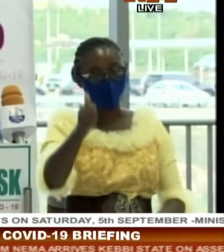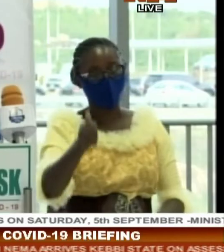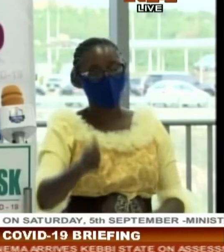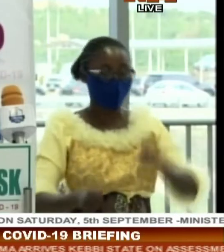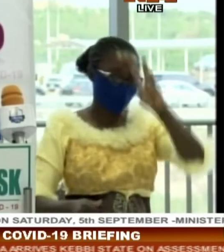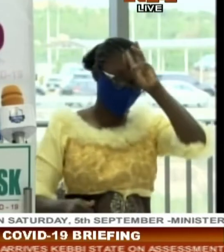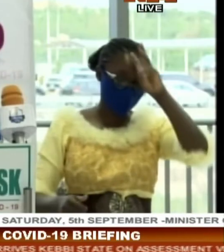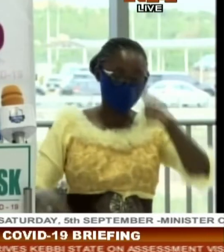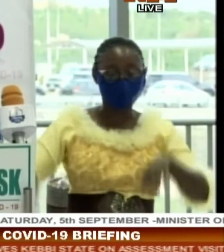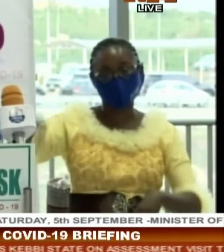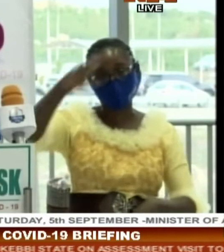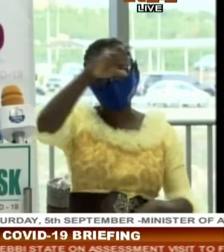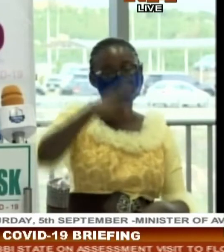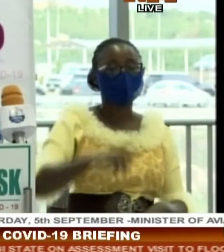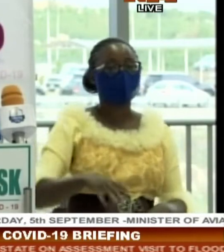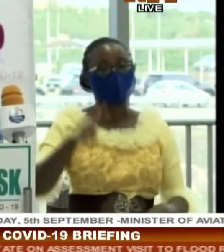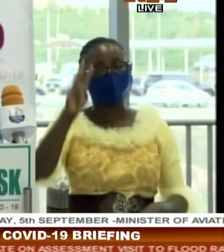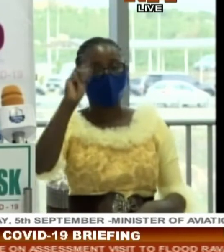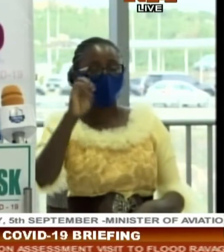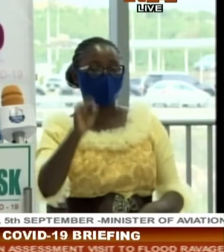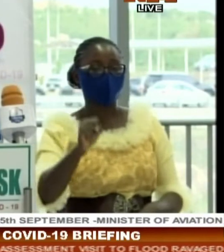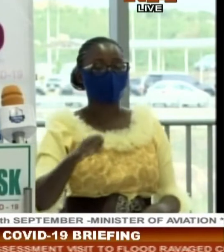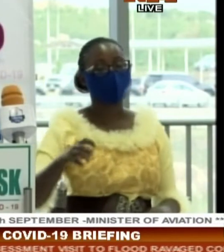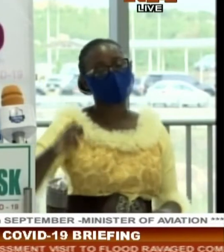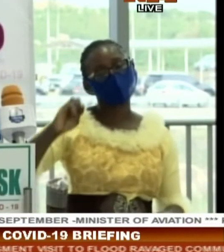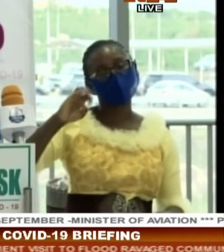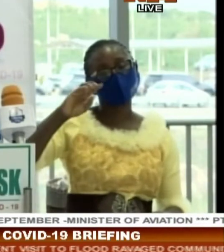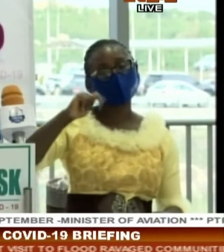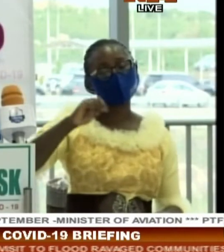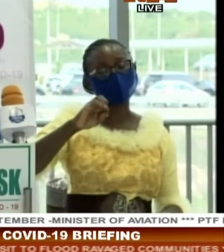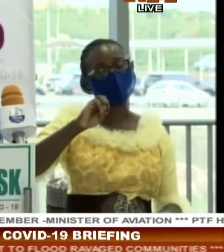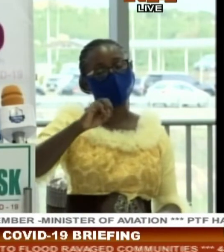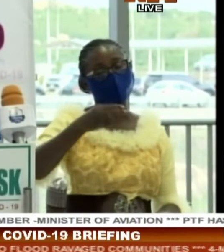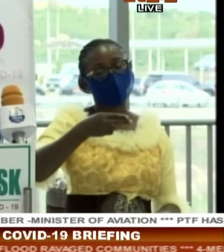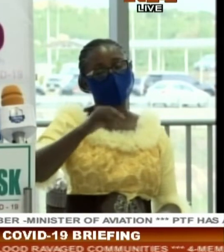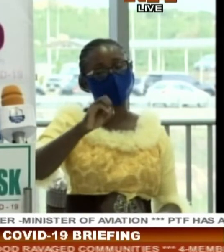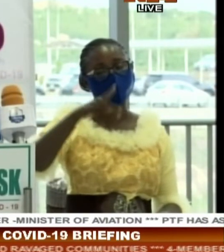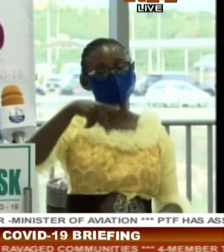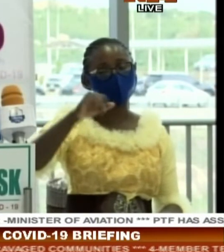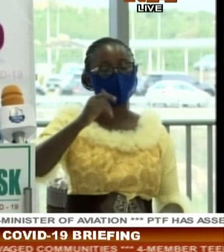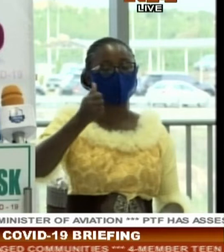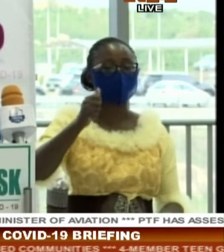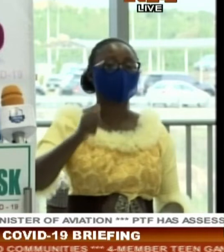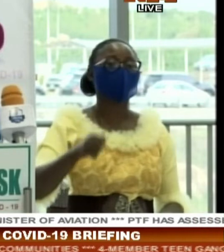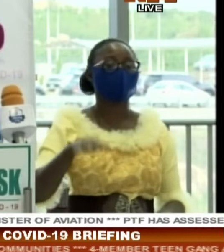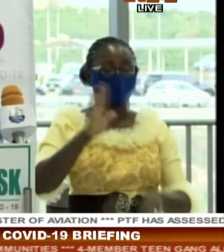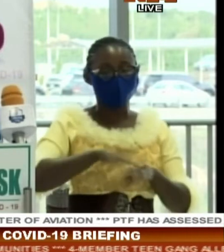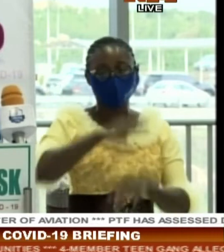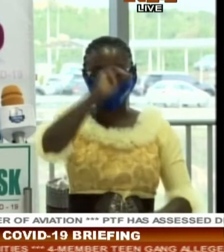Egypt Air, Emirates, Ethiopian, and AWA. On Monday,